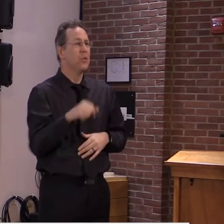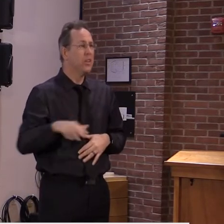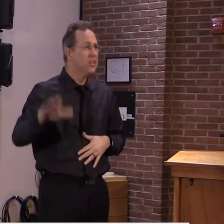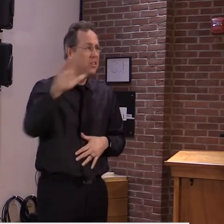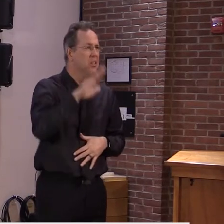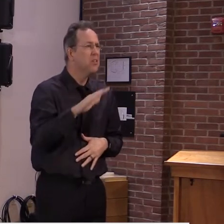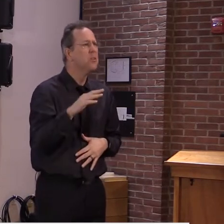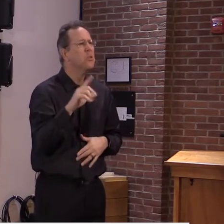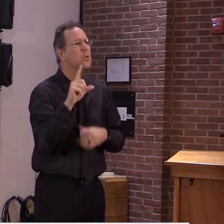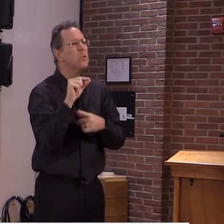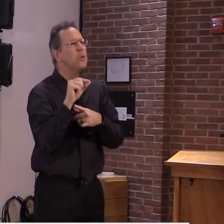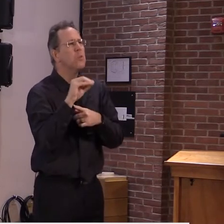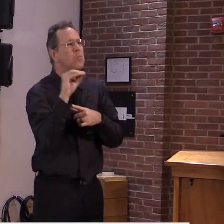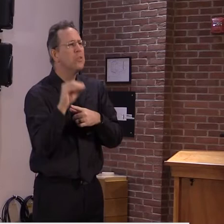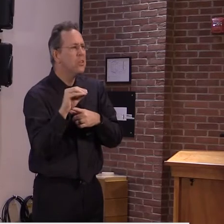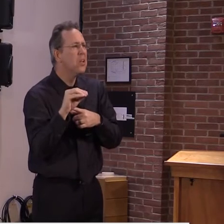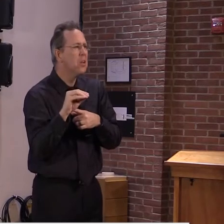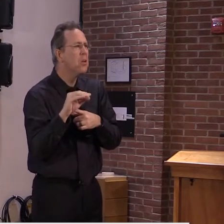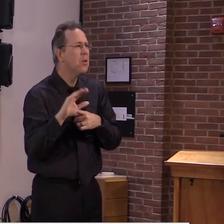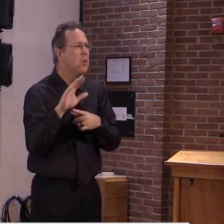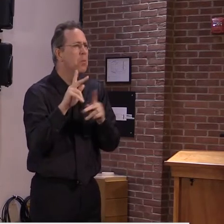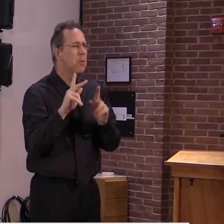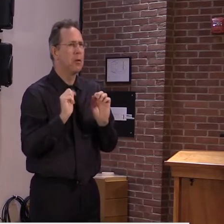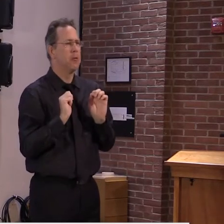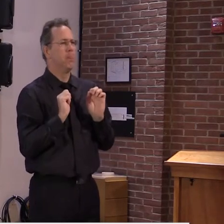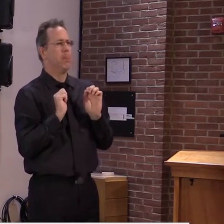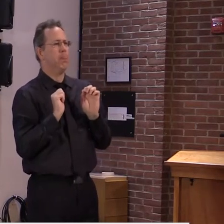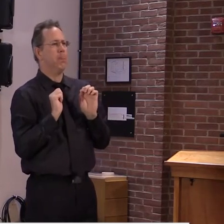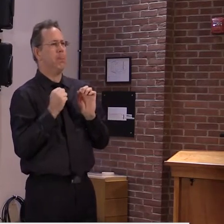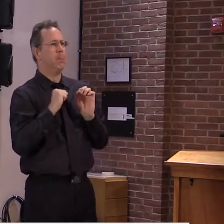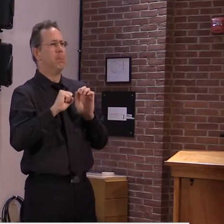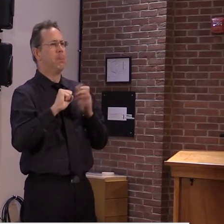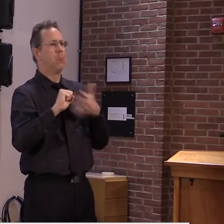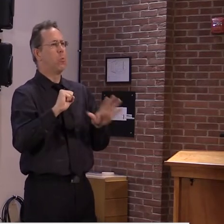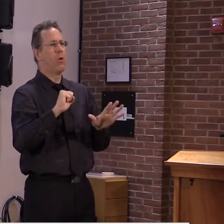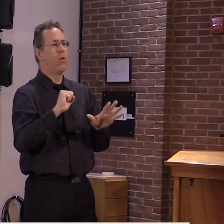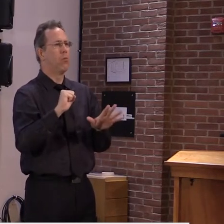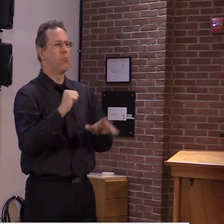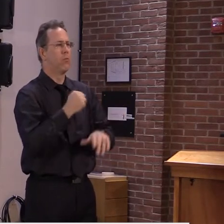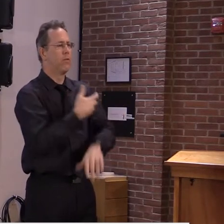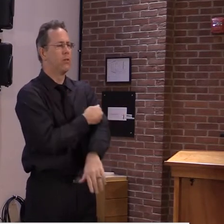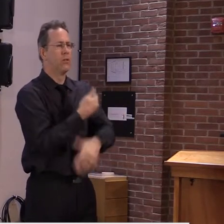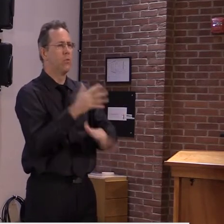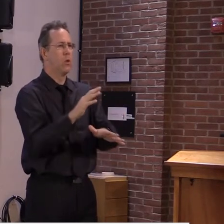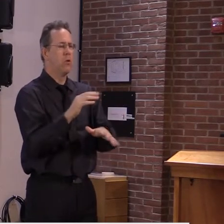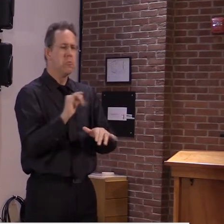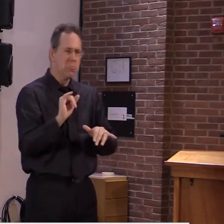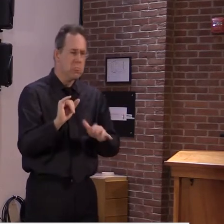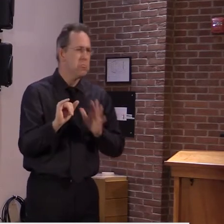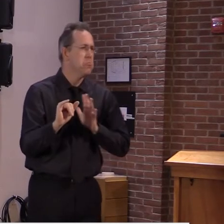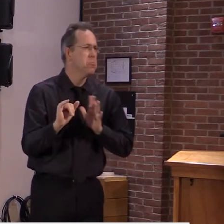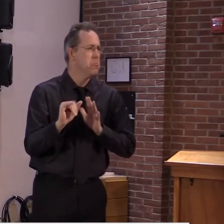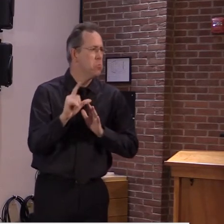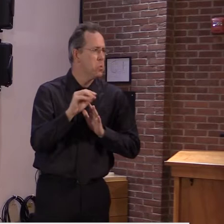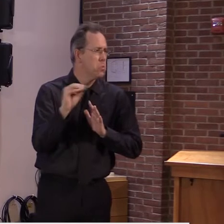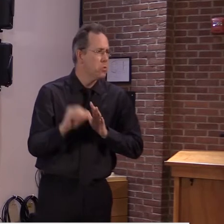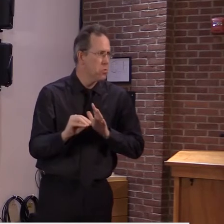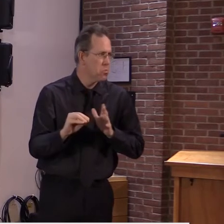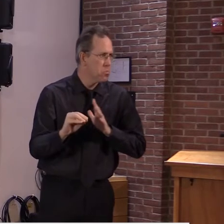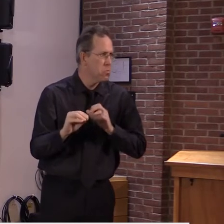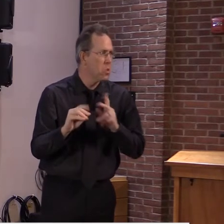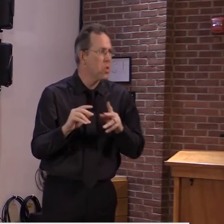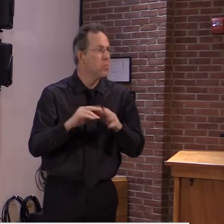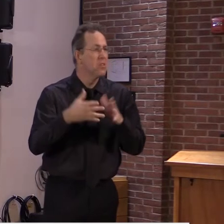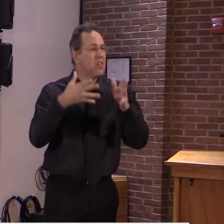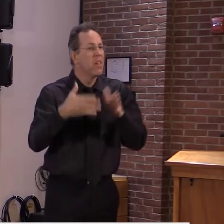less, because that's what it will require. But as I've said before, it's not just the number who get the vaccine, it's also the number